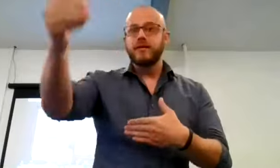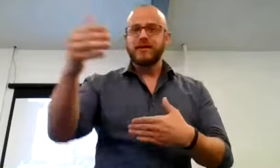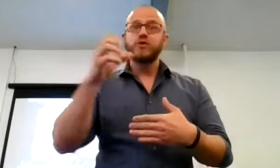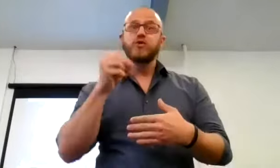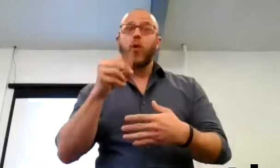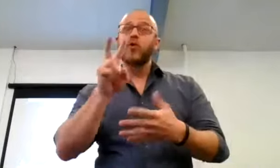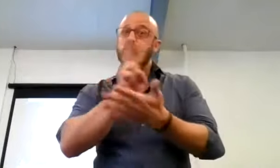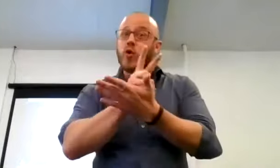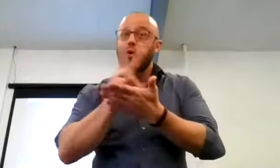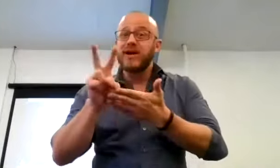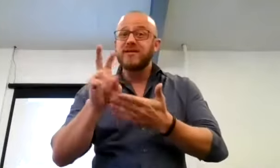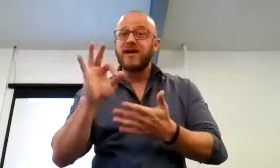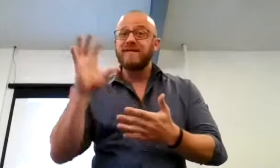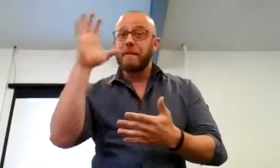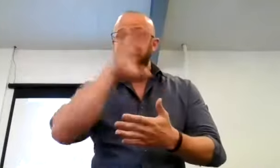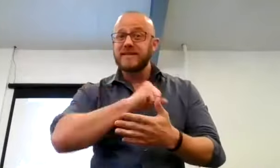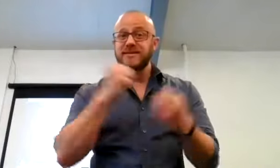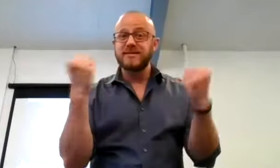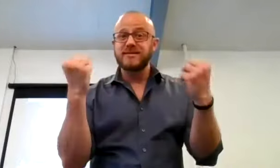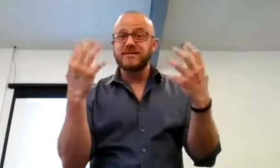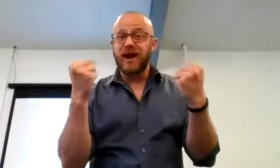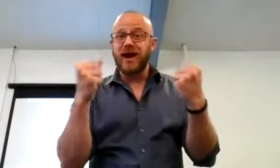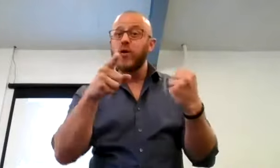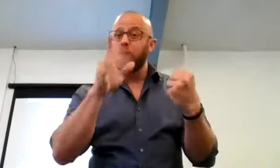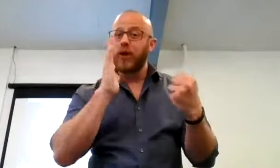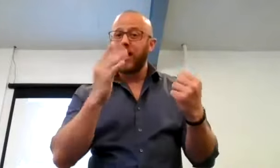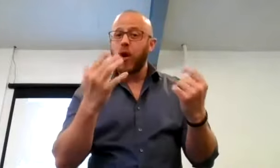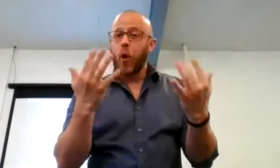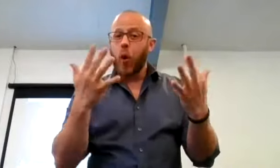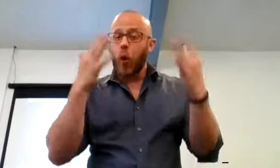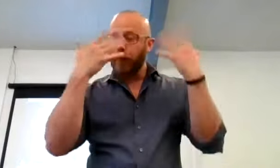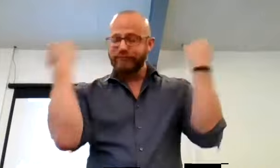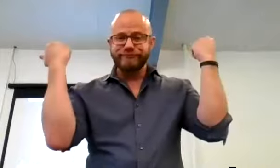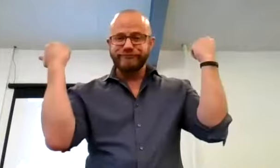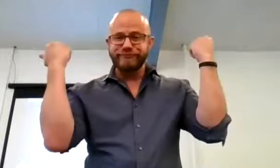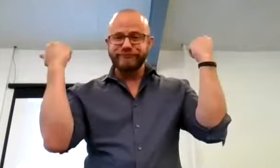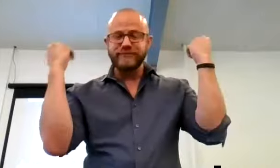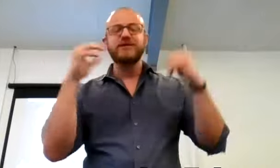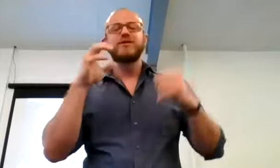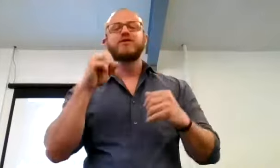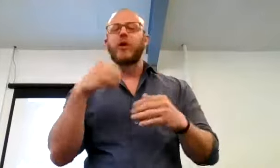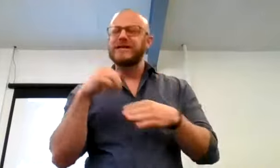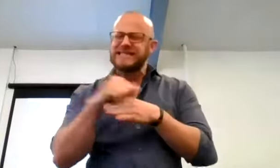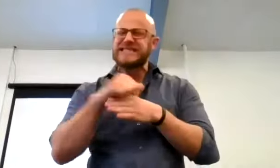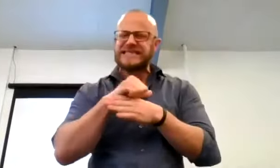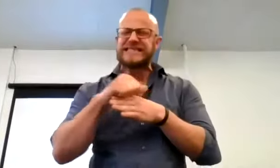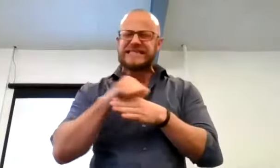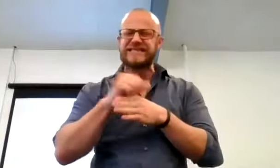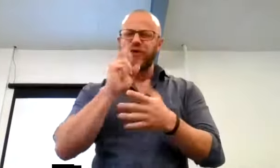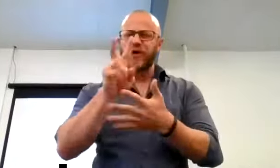the next 2 weeks away from now. Literally 2 weeks, so that's a long time that you could possibly forget your signs.